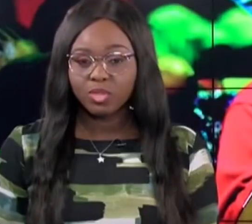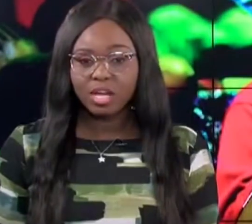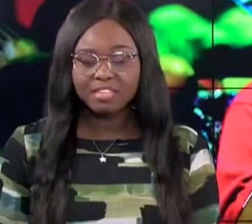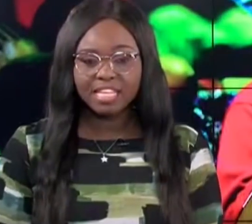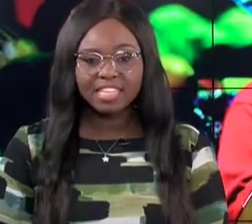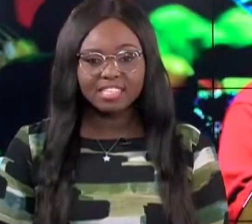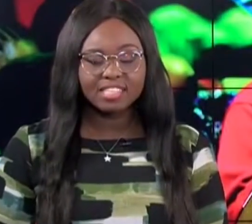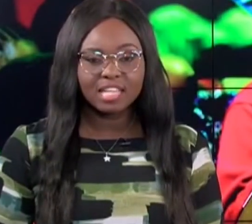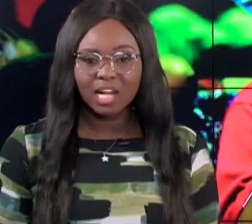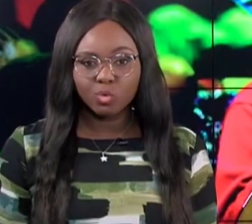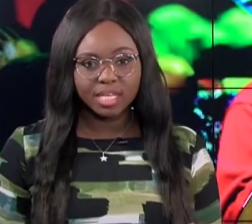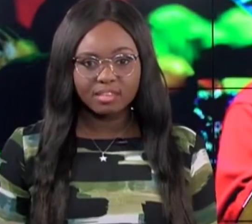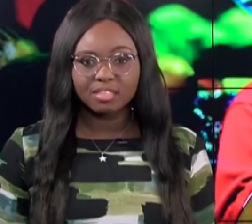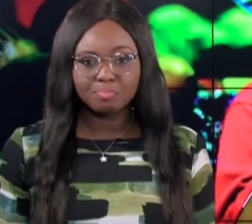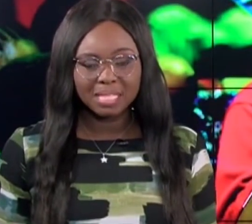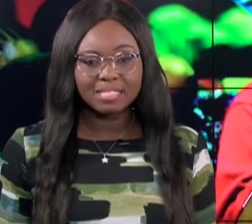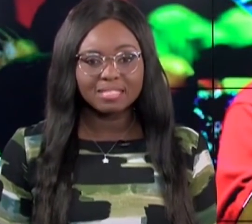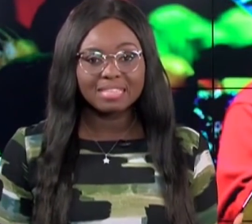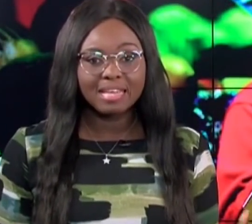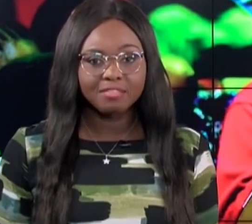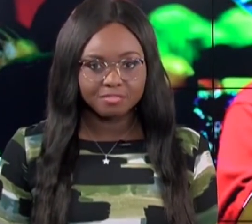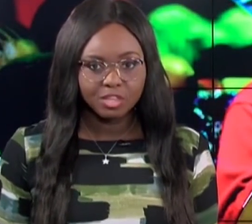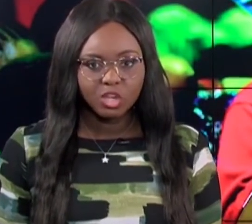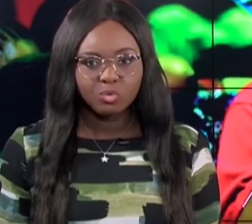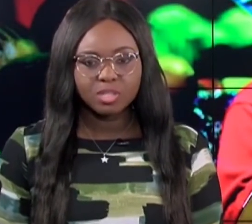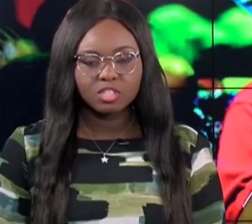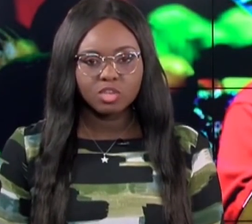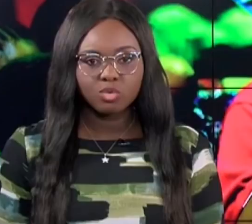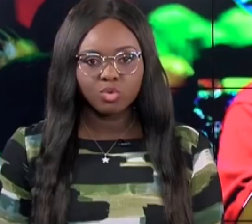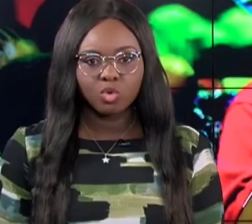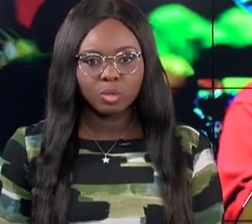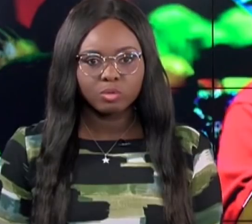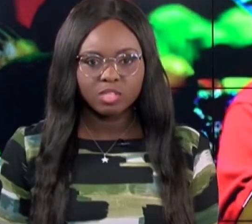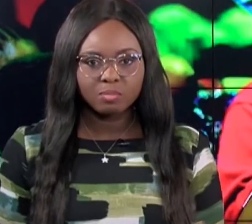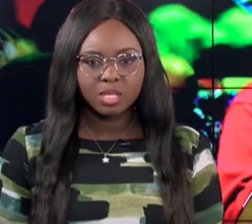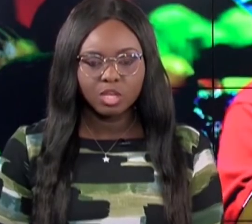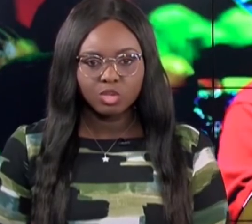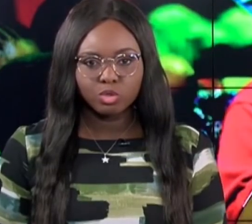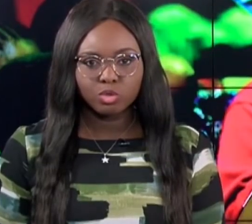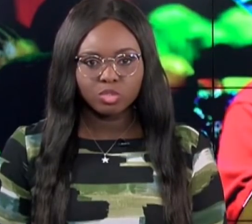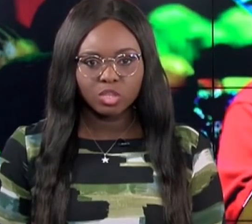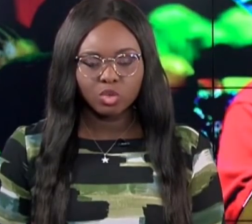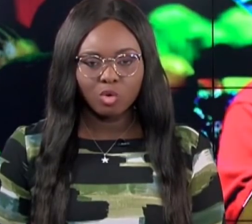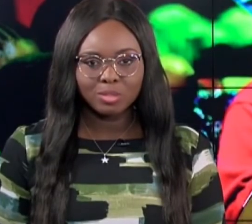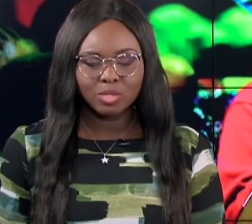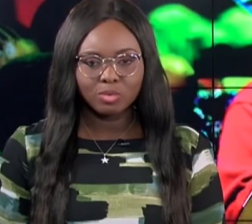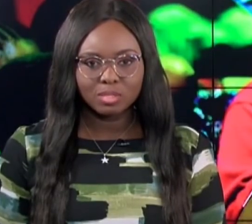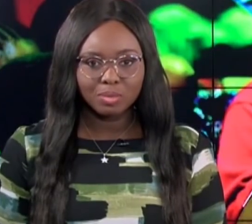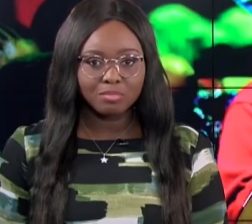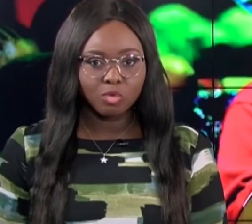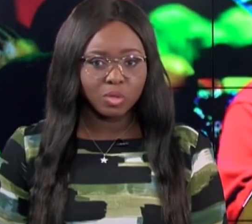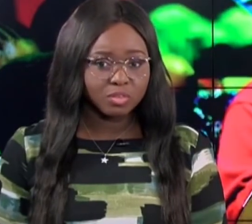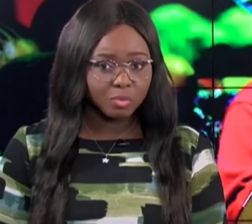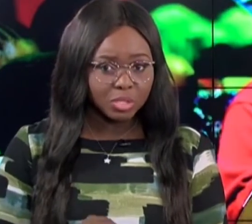Well, do you have any ideas how we can begin to live with this new normal? Send me your thoughts and your comments on our